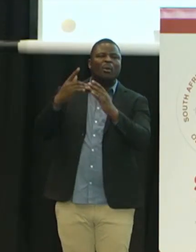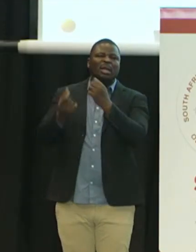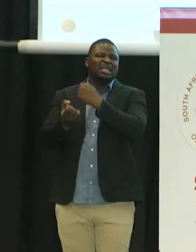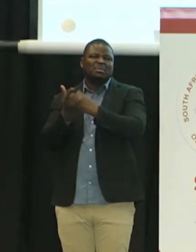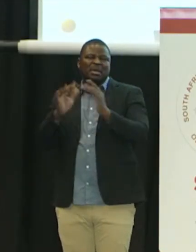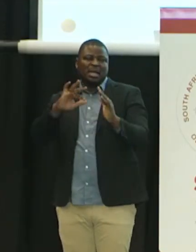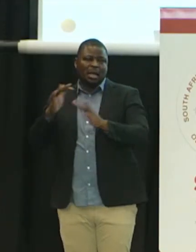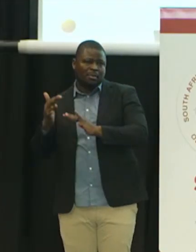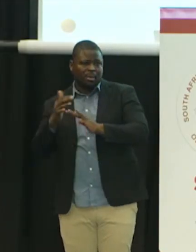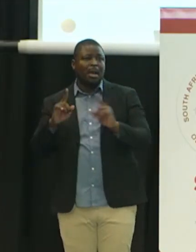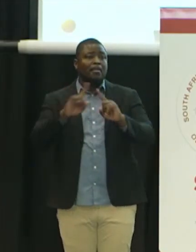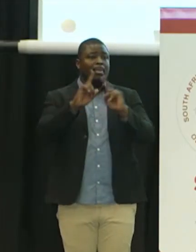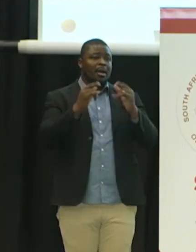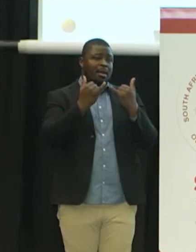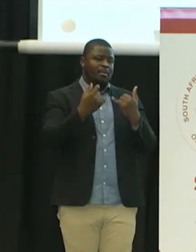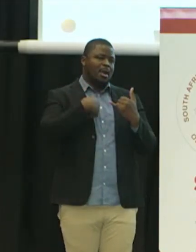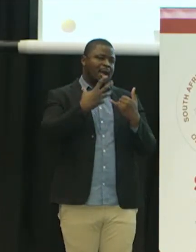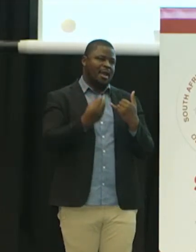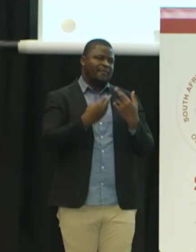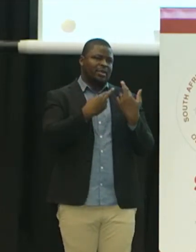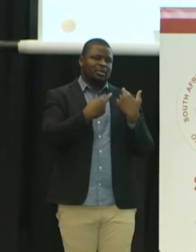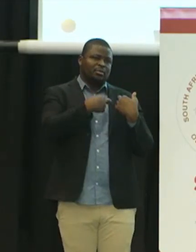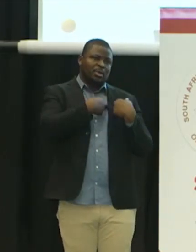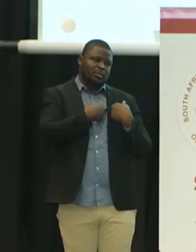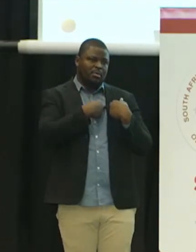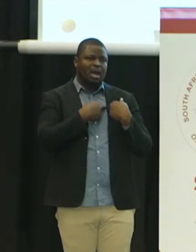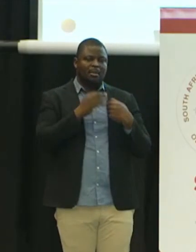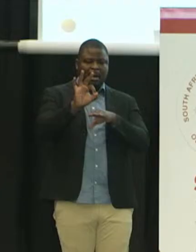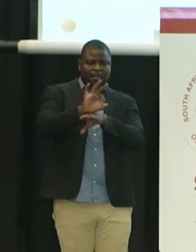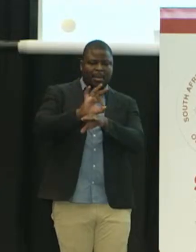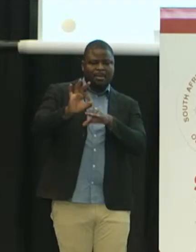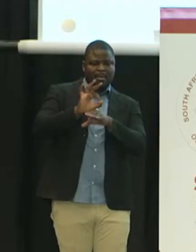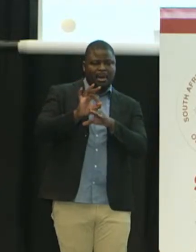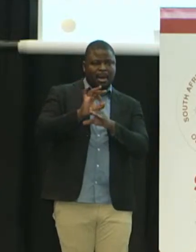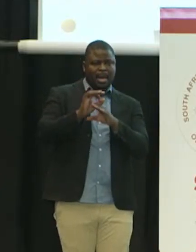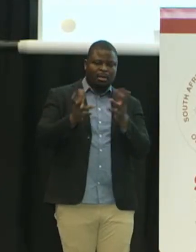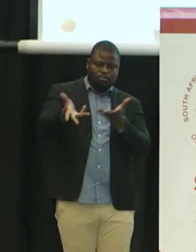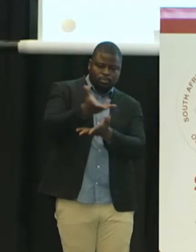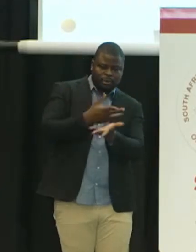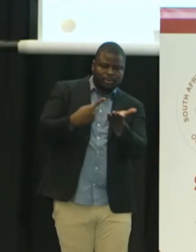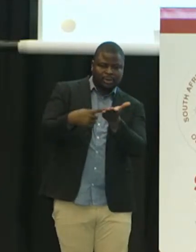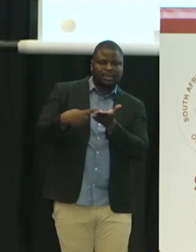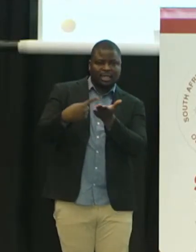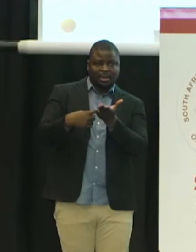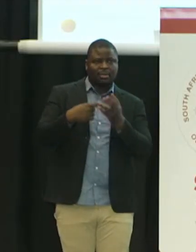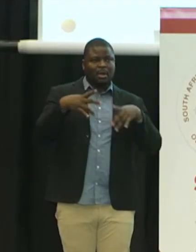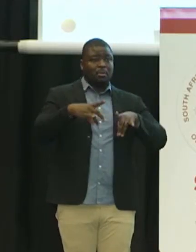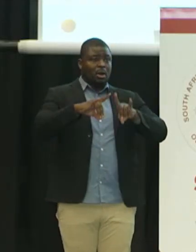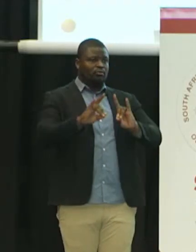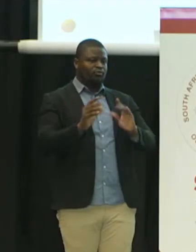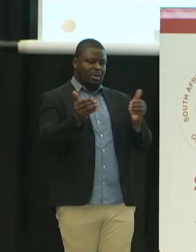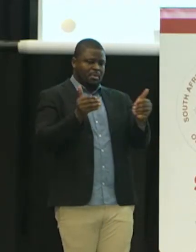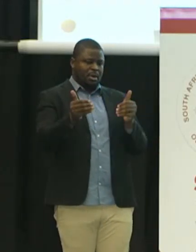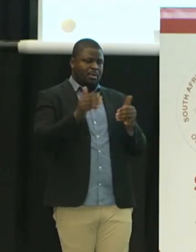been tasked to chair this particular plenary session. So before I get into the background, may I